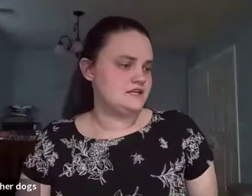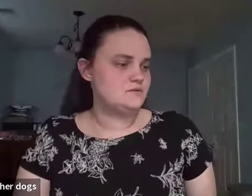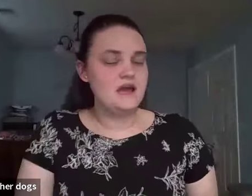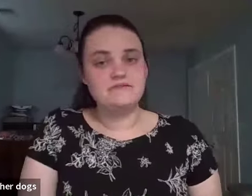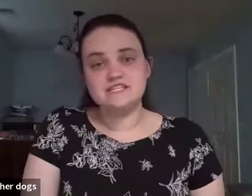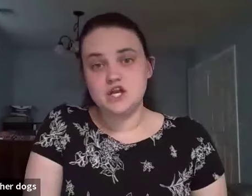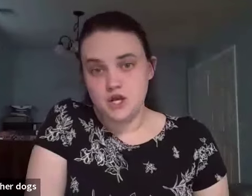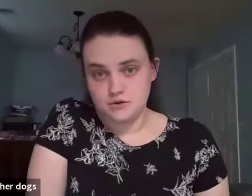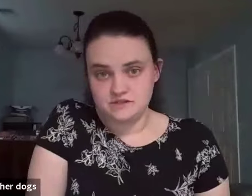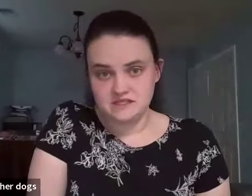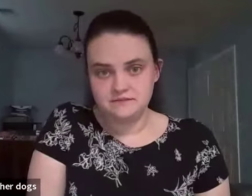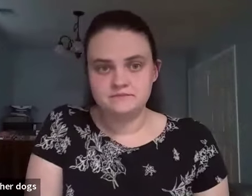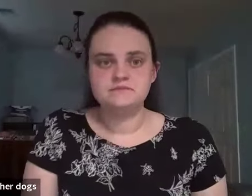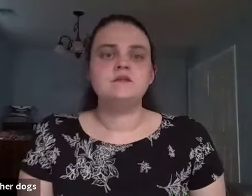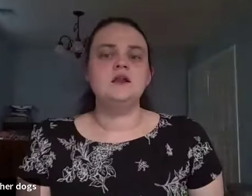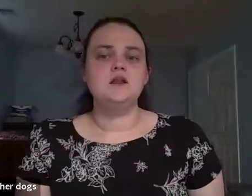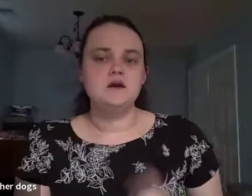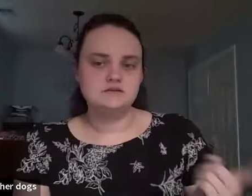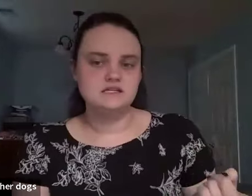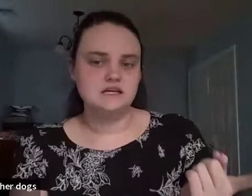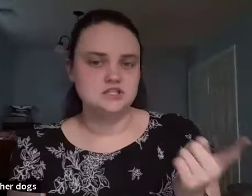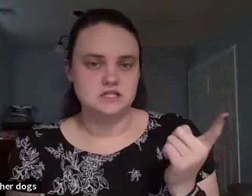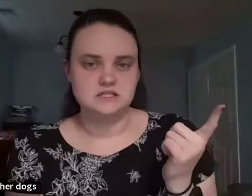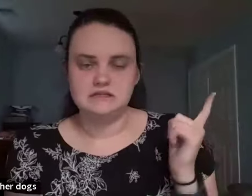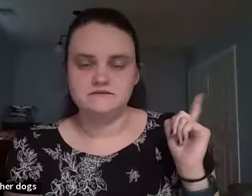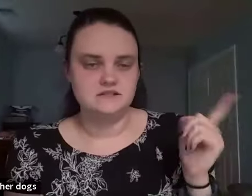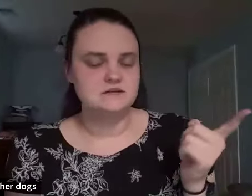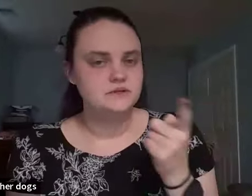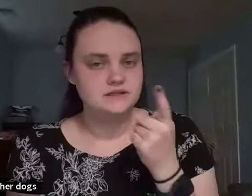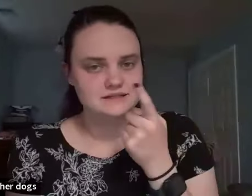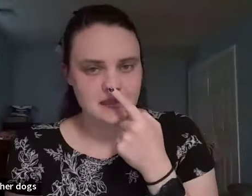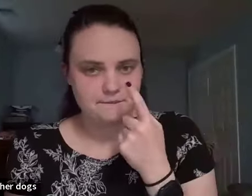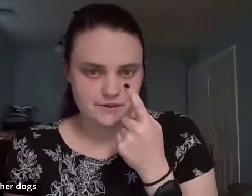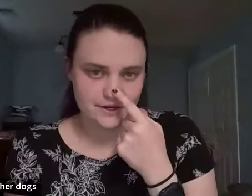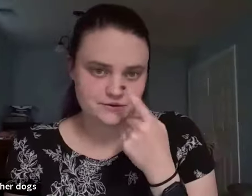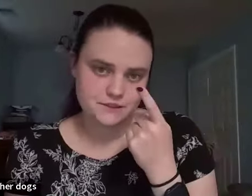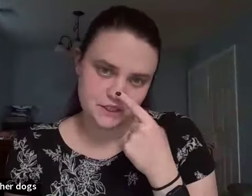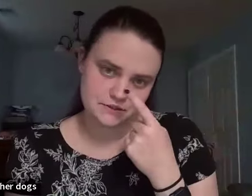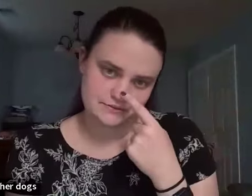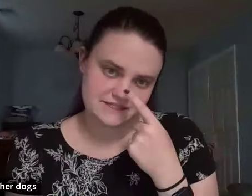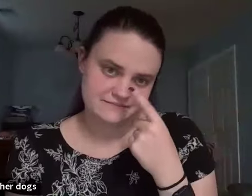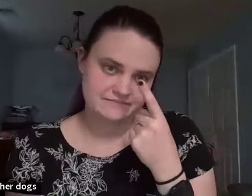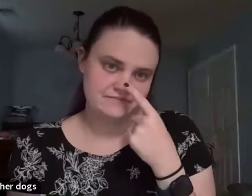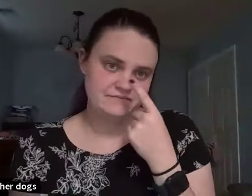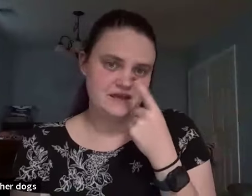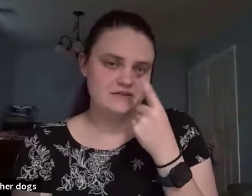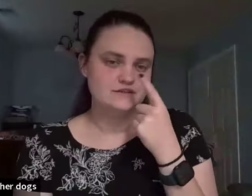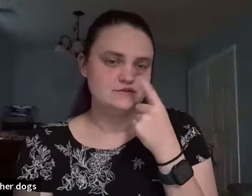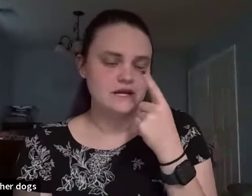next one we have is nosy. Nosy is just very simple. You tap your nose. You're nosy. This one